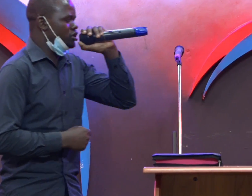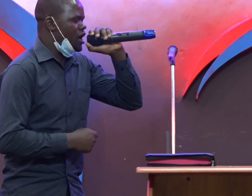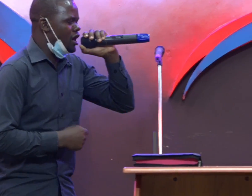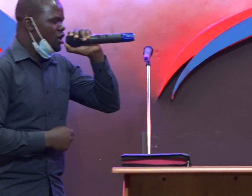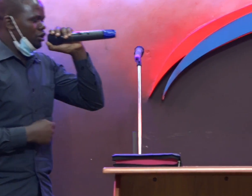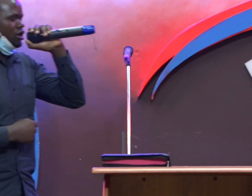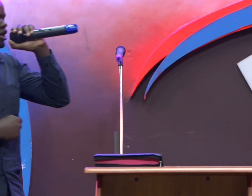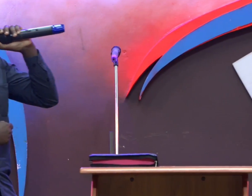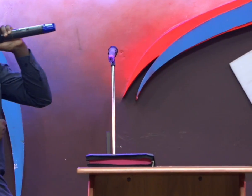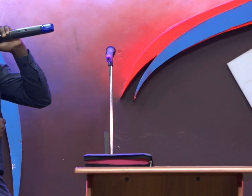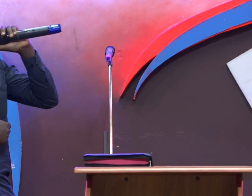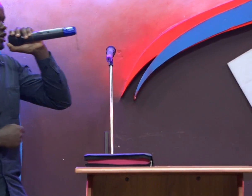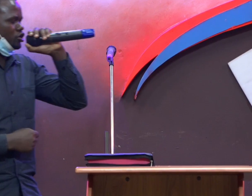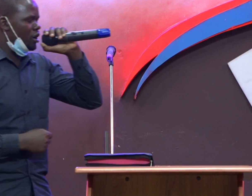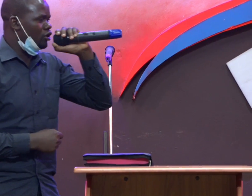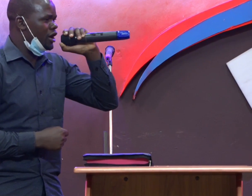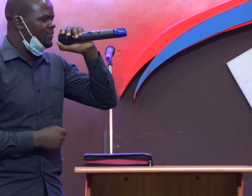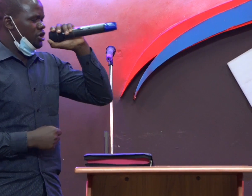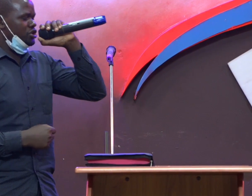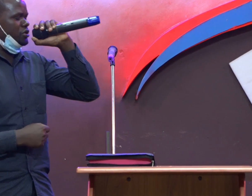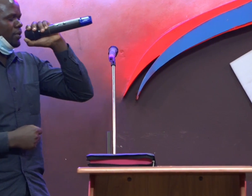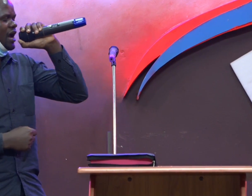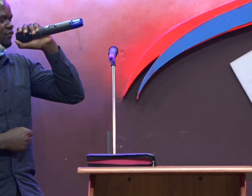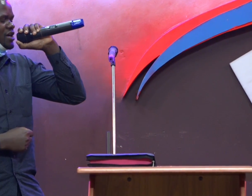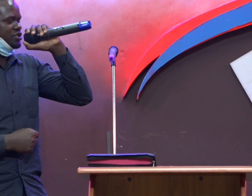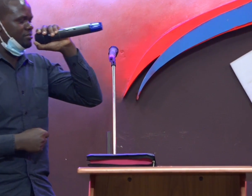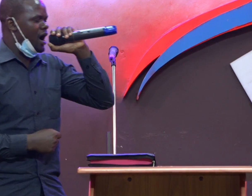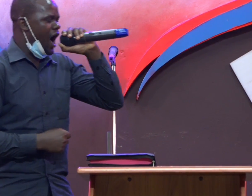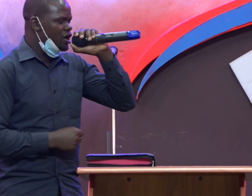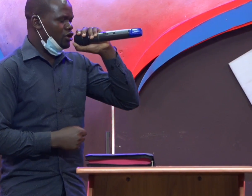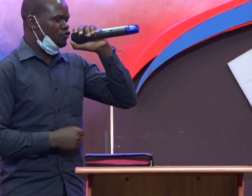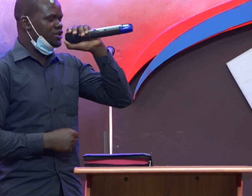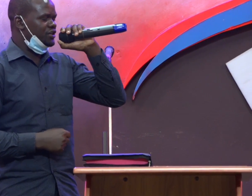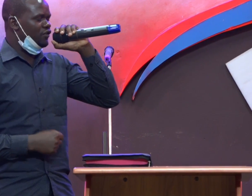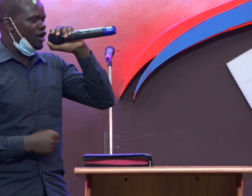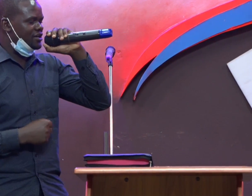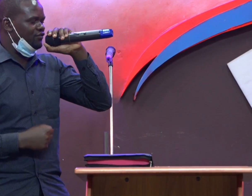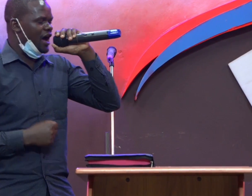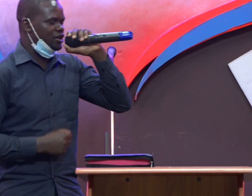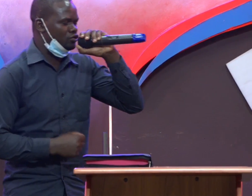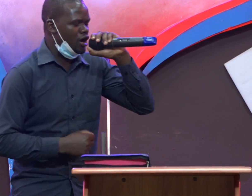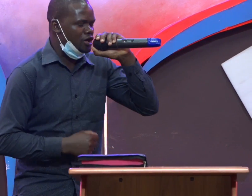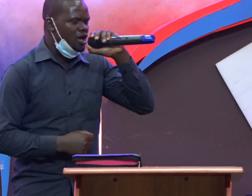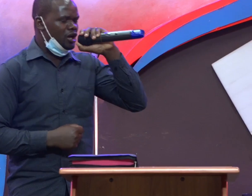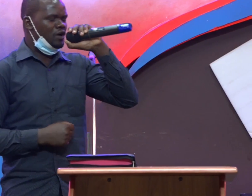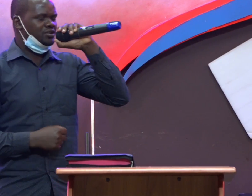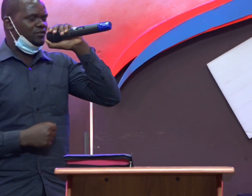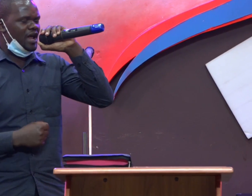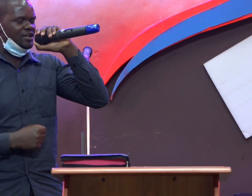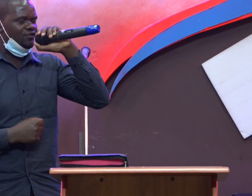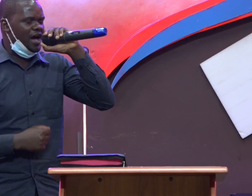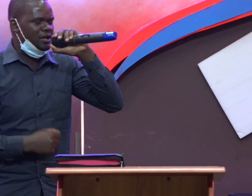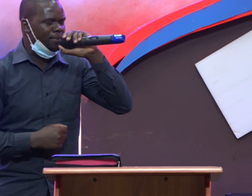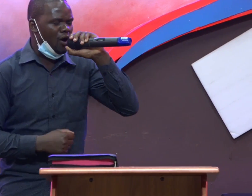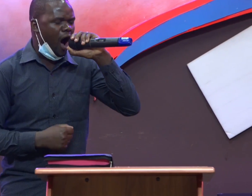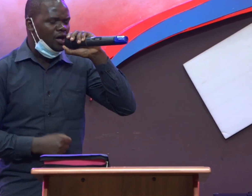you today. We return to you, heavenly King of glory, in this prayer and fasting month, requesting for that divine grace, requesting for